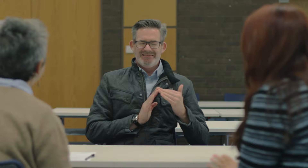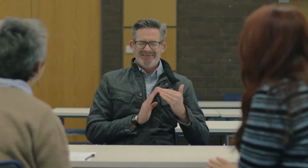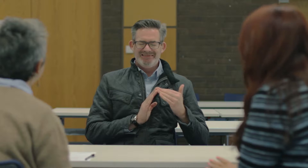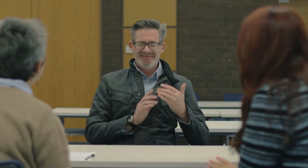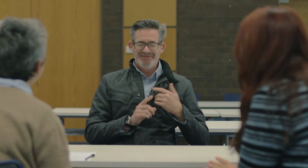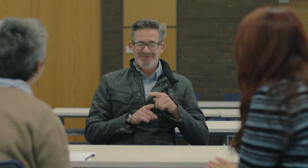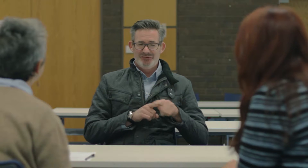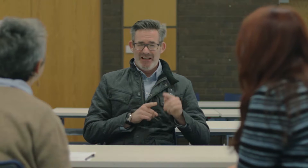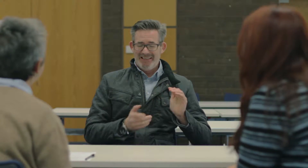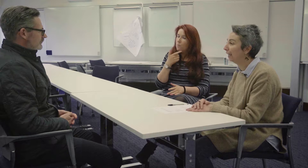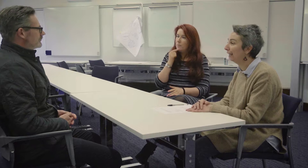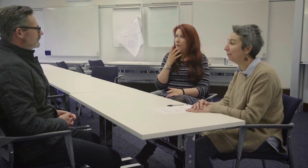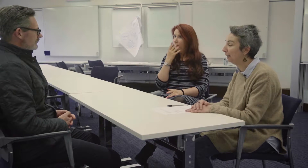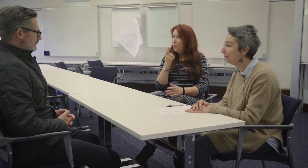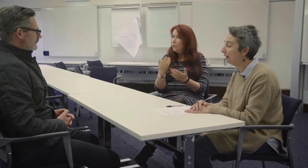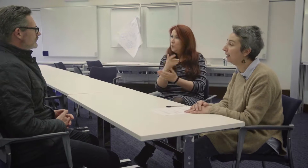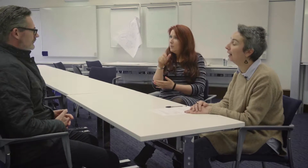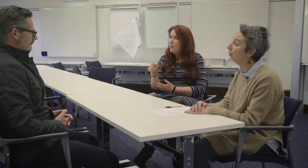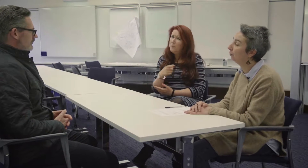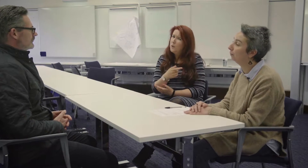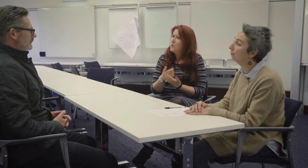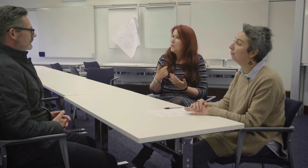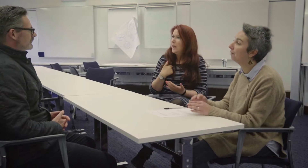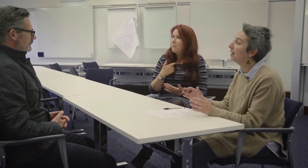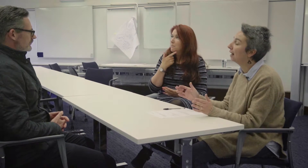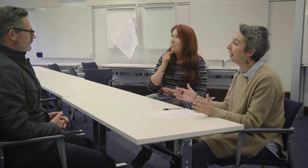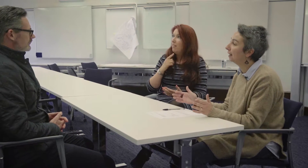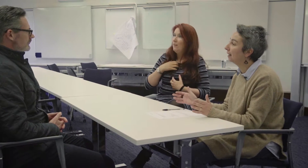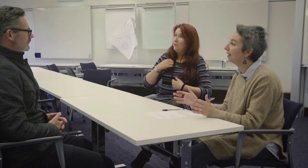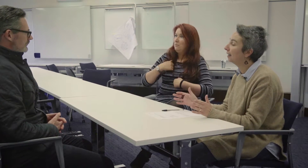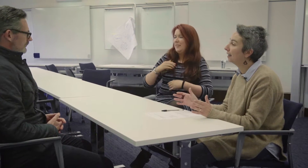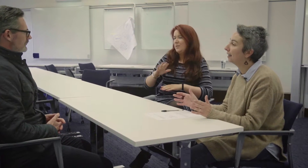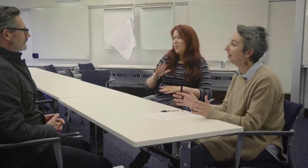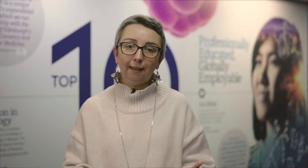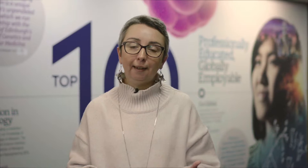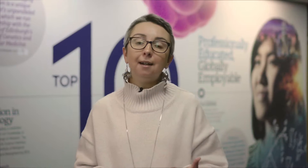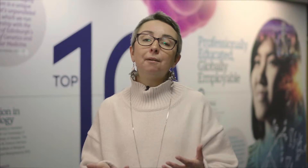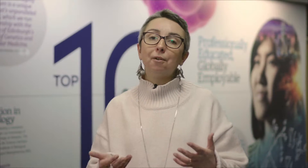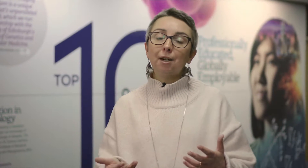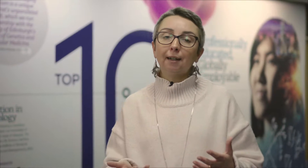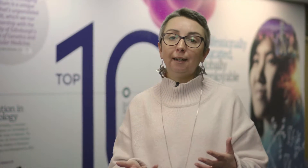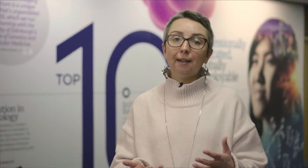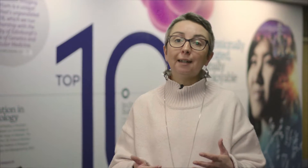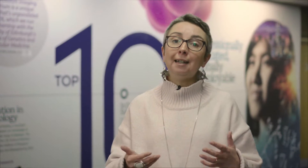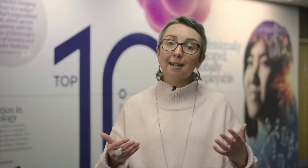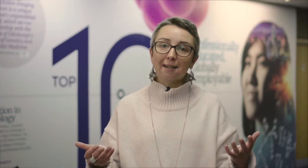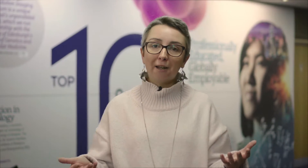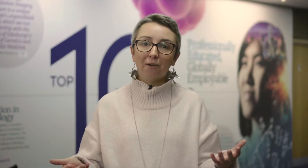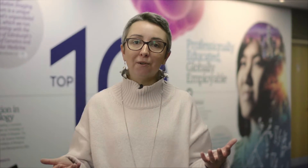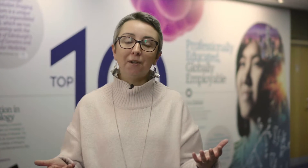this relationship, which is the interpreter. Hence, the clinical setting for clinical psychology